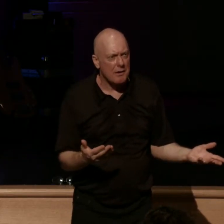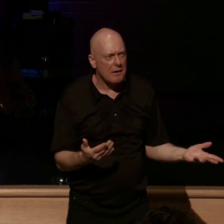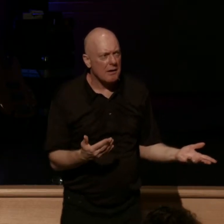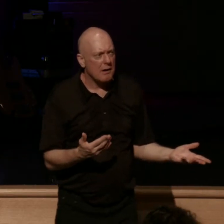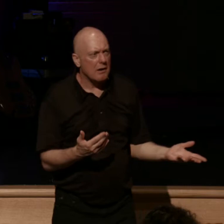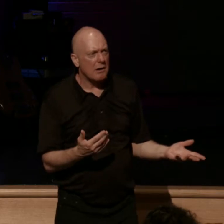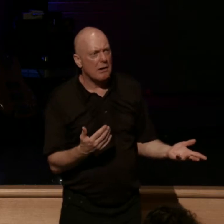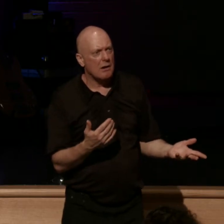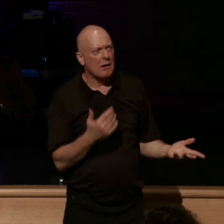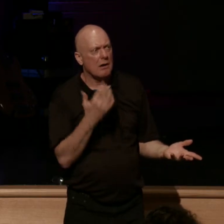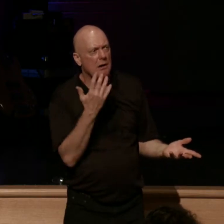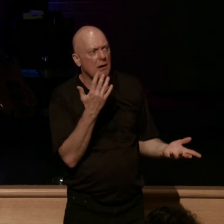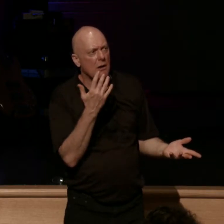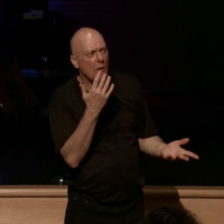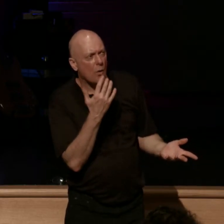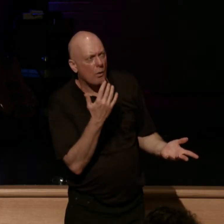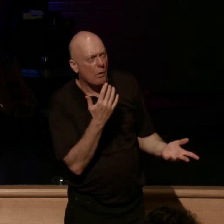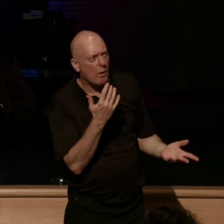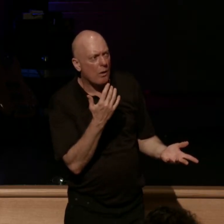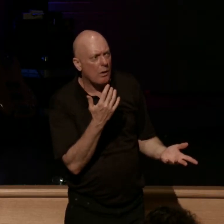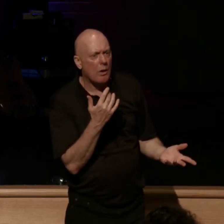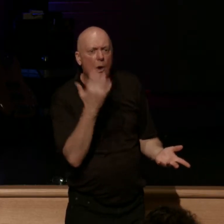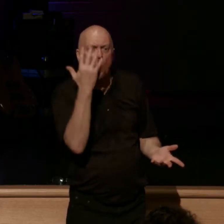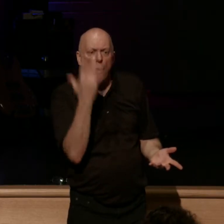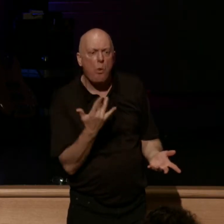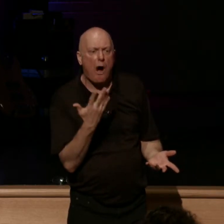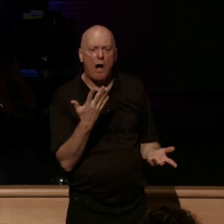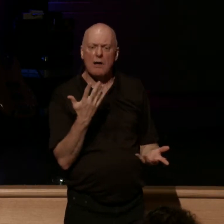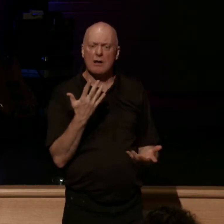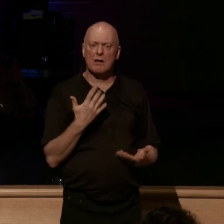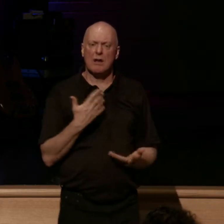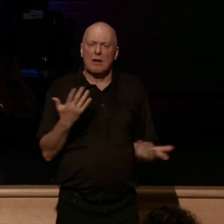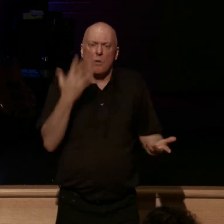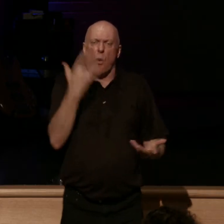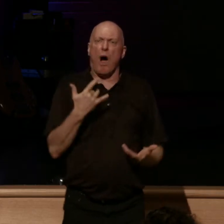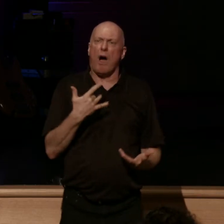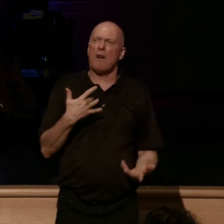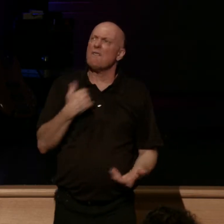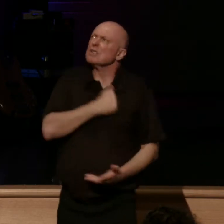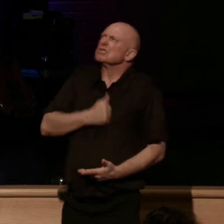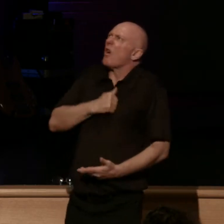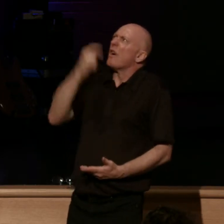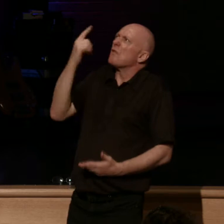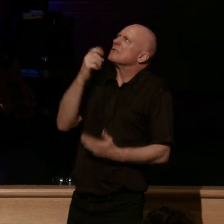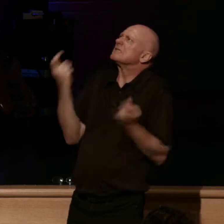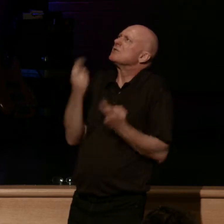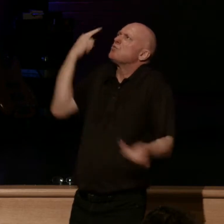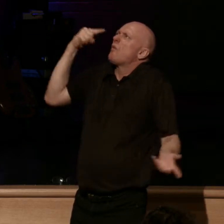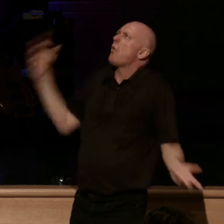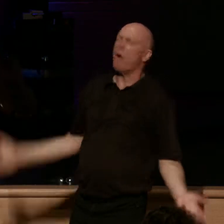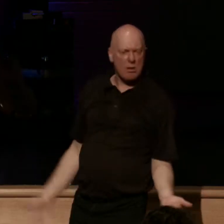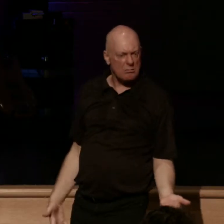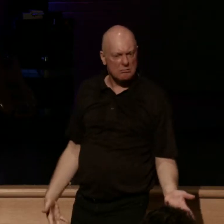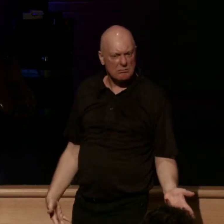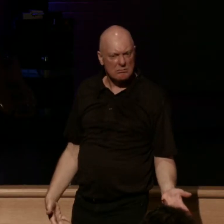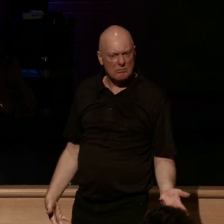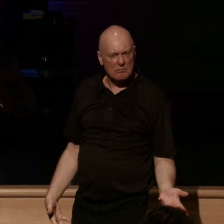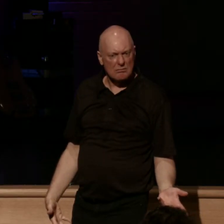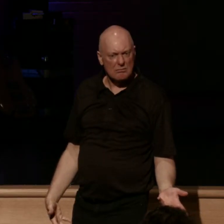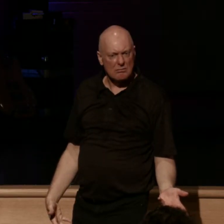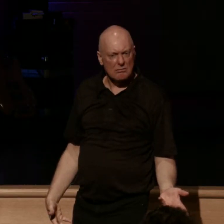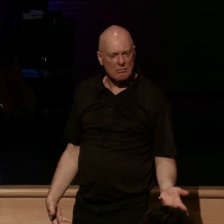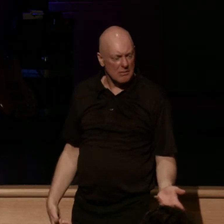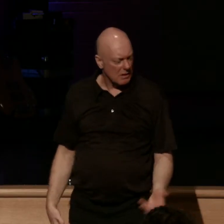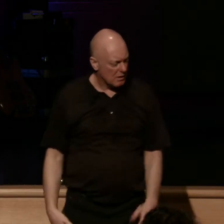walking as in mourning," being sorry for our sins before the Lord of hosts? "And now we call the